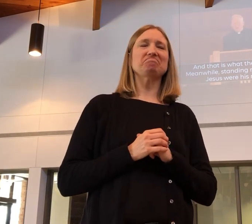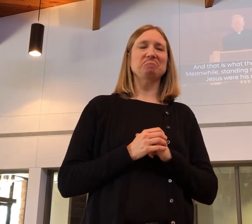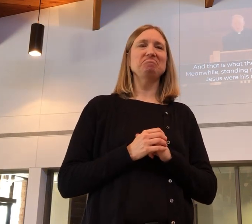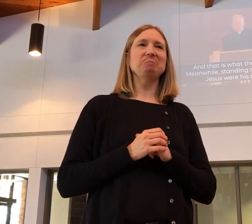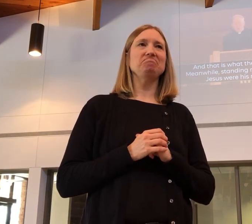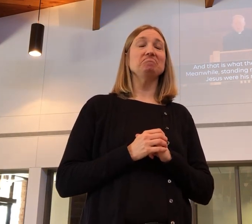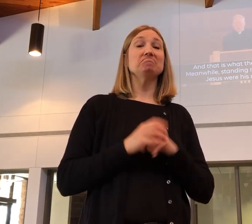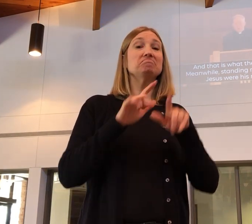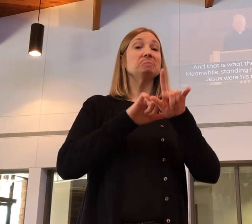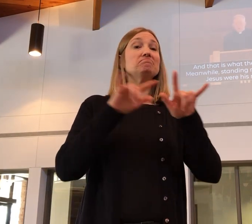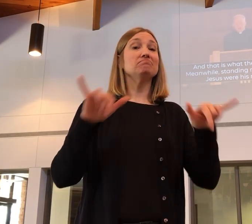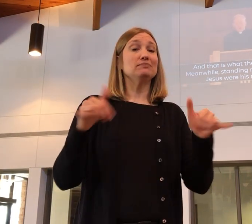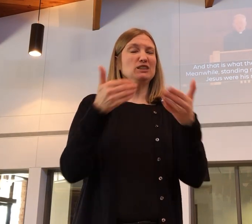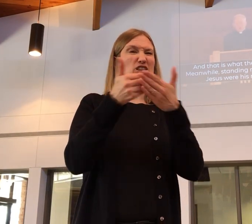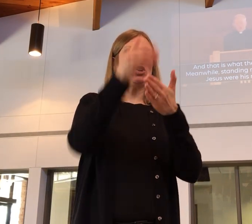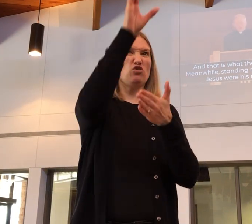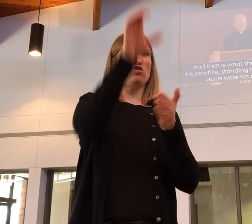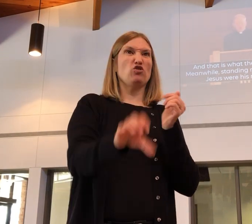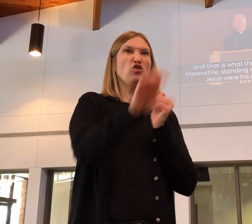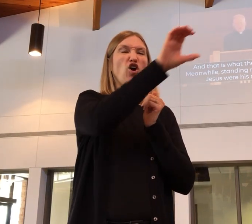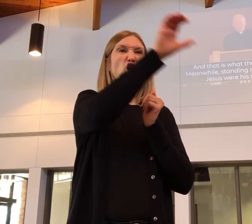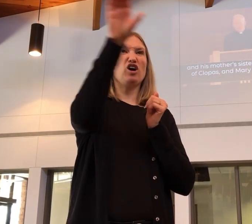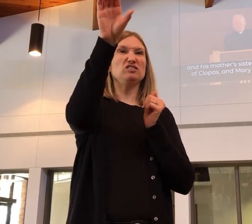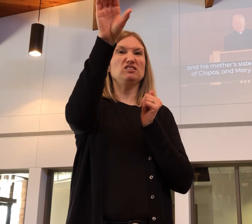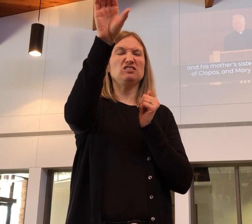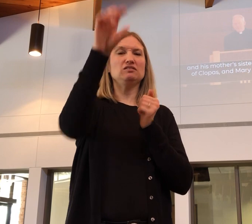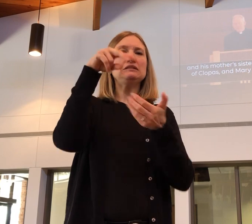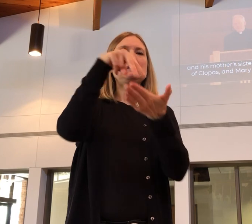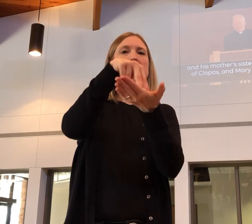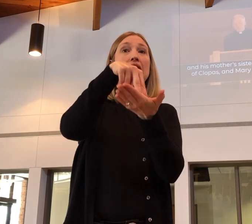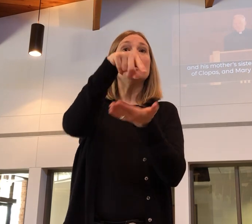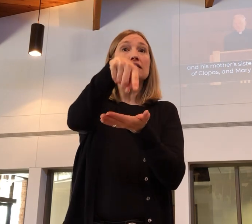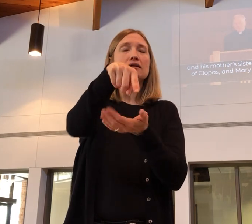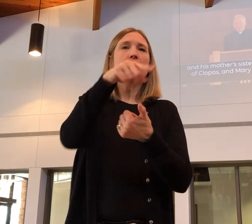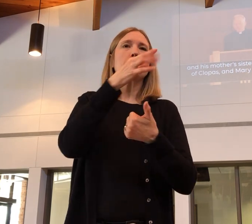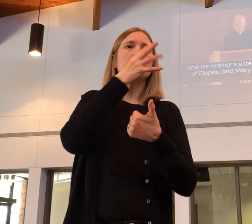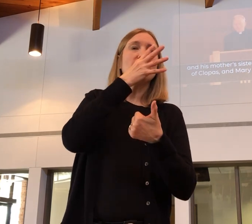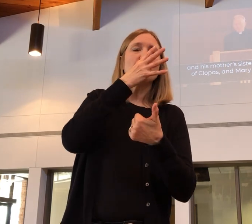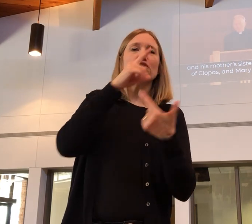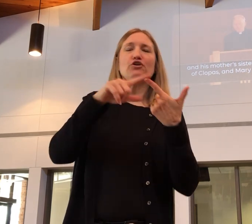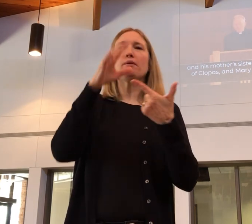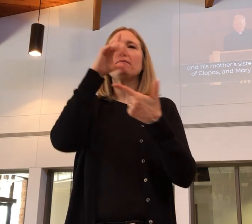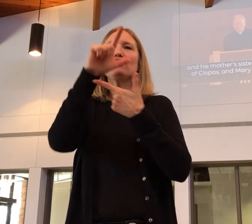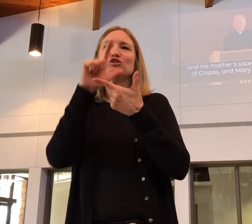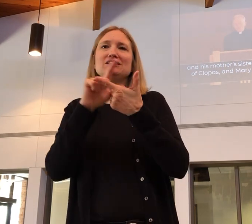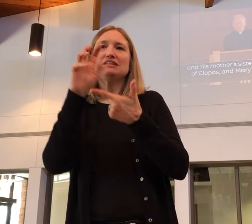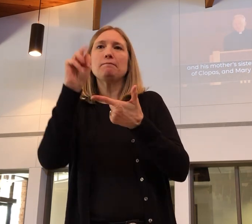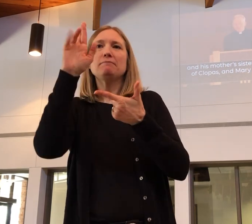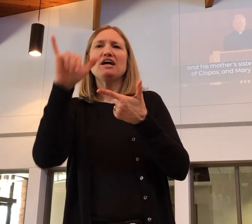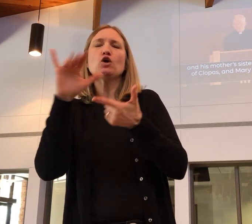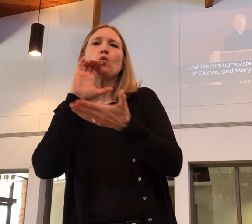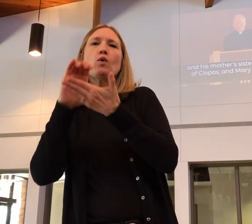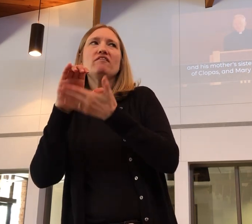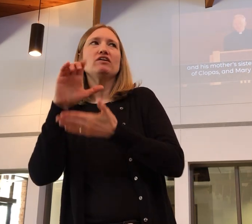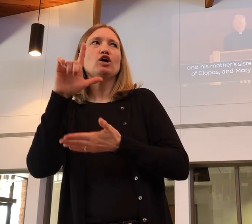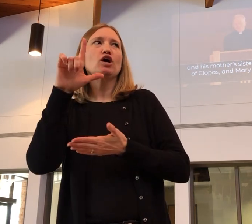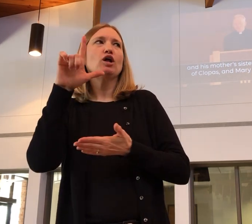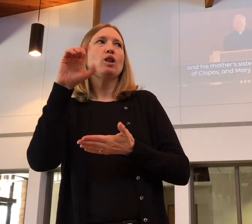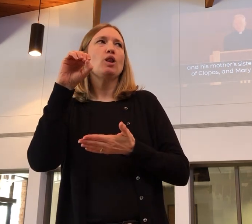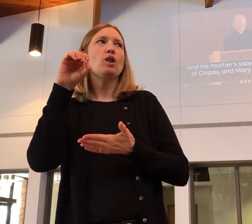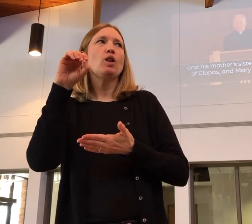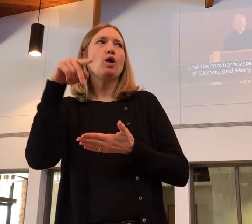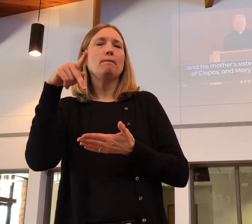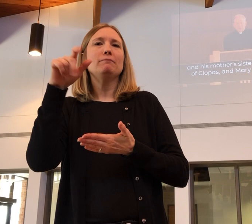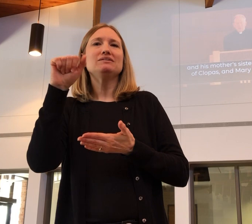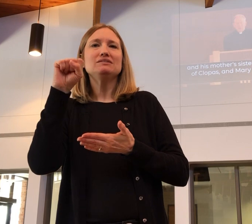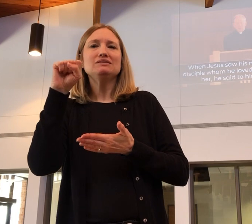Meanwhile, standing near the cross of Jesus were his mother and his mother's sister, Mary, the wife of Clopas,